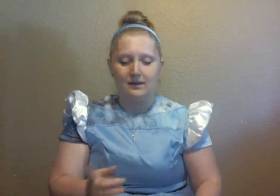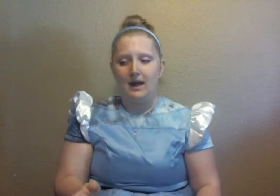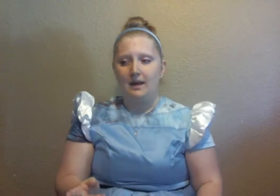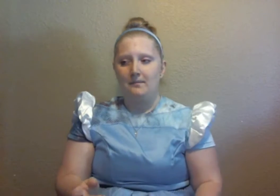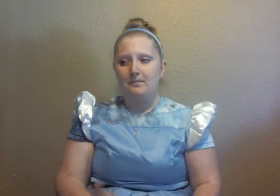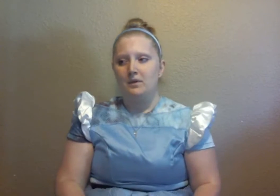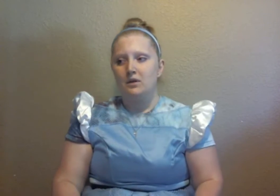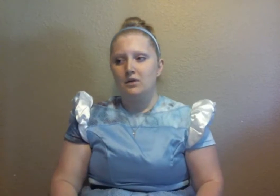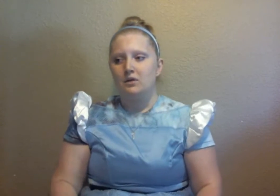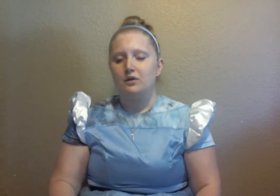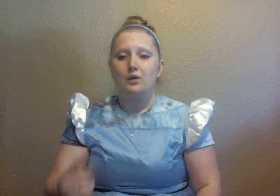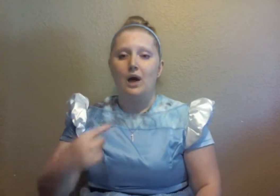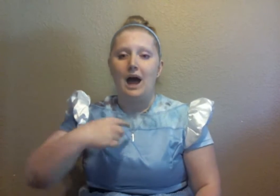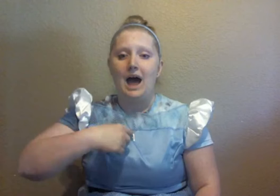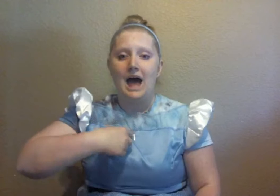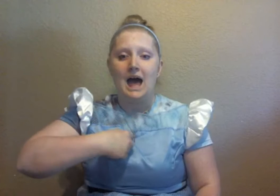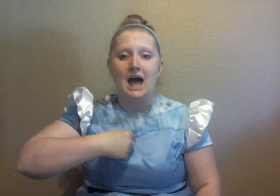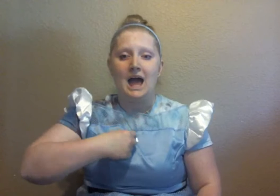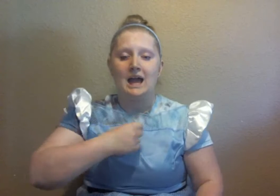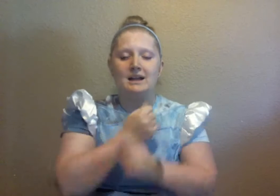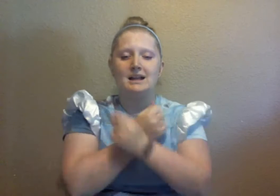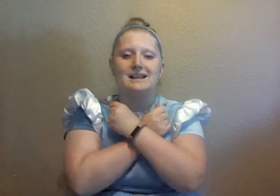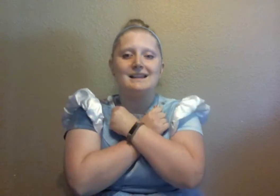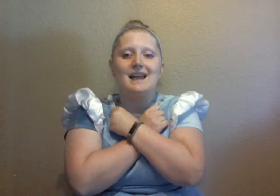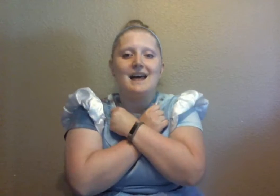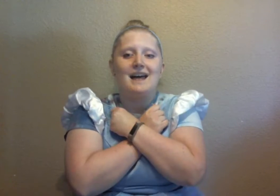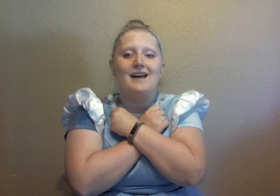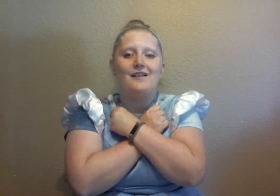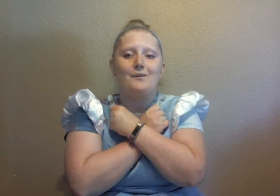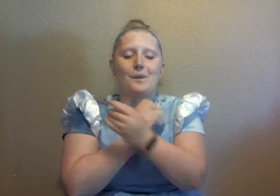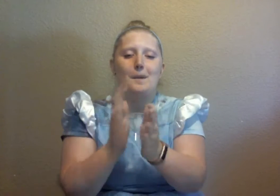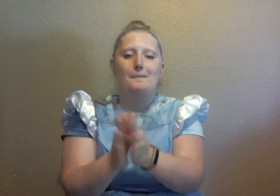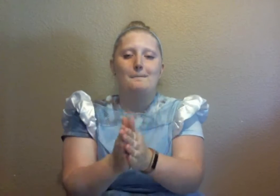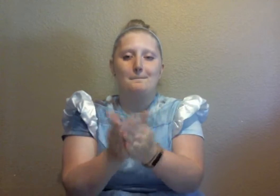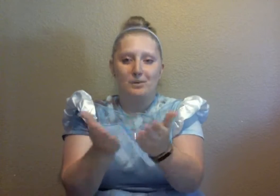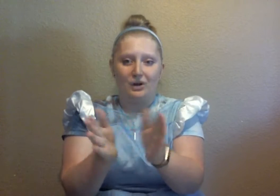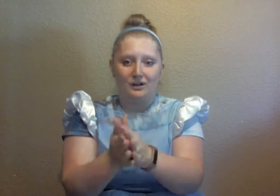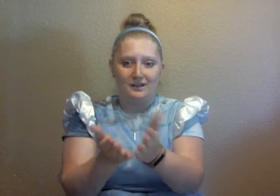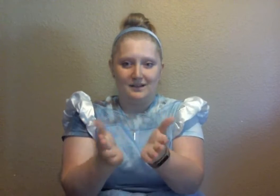say, so I love books.